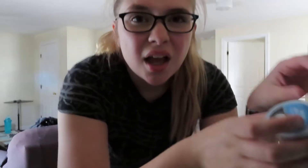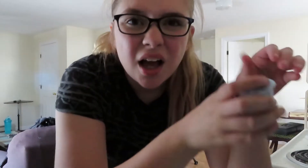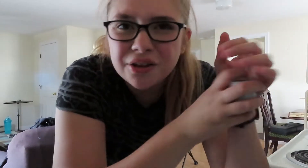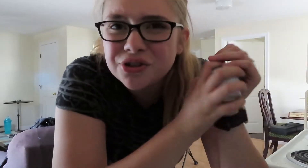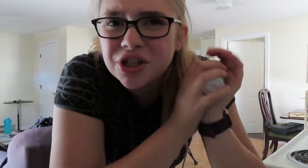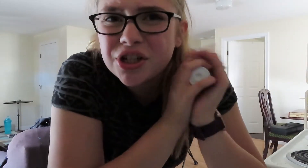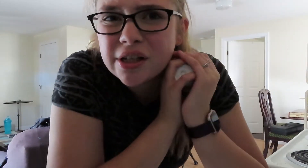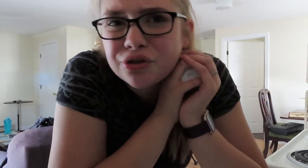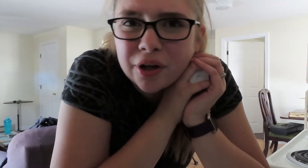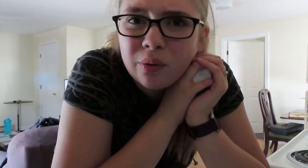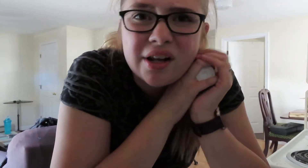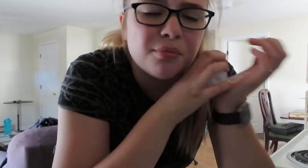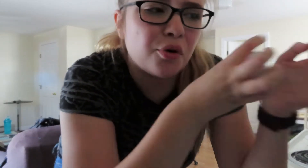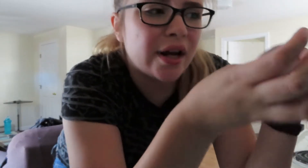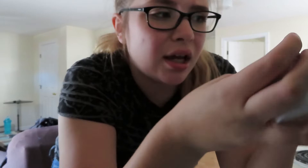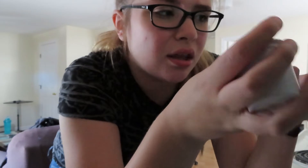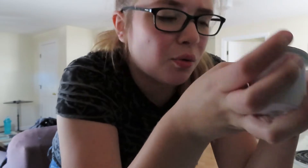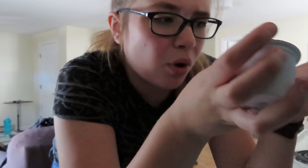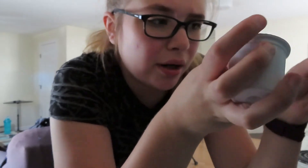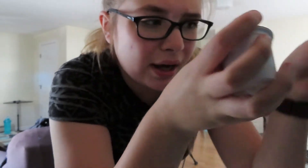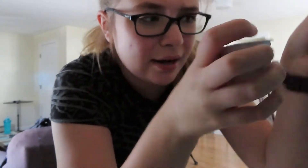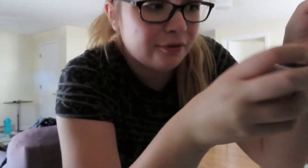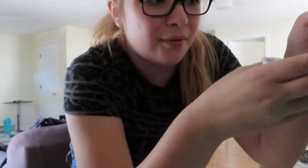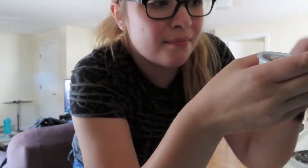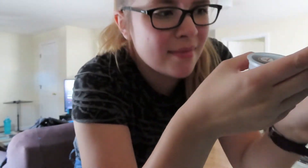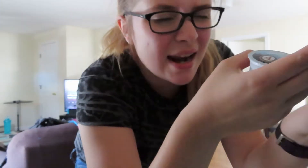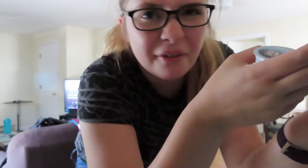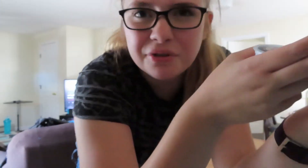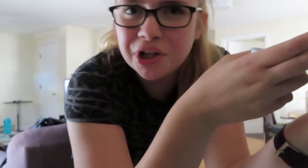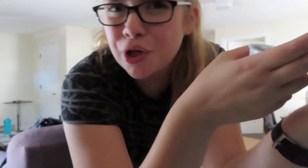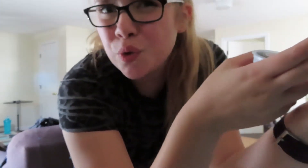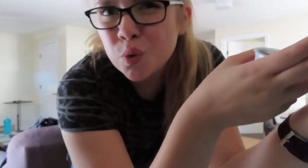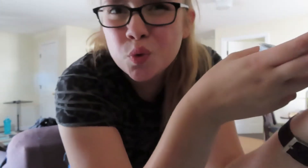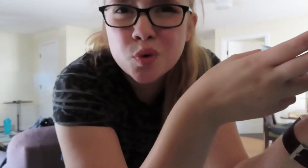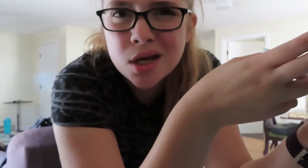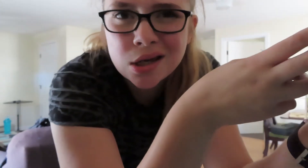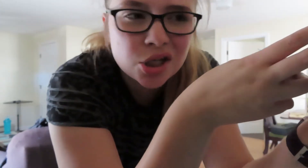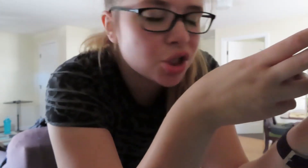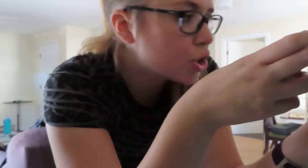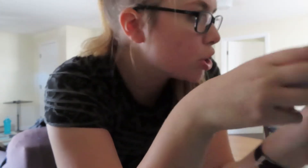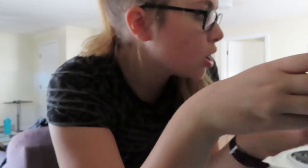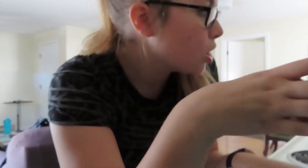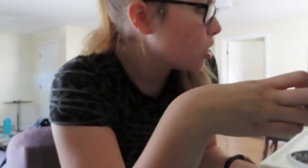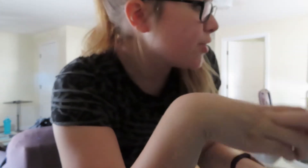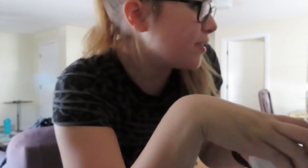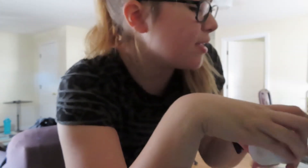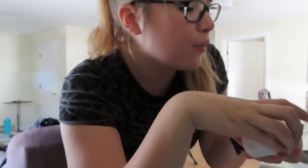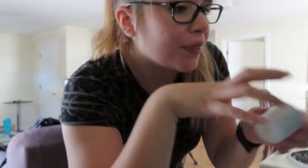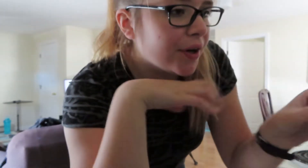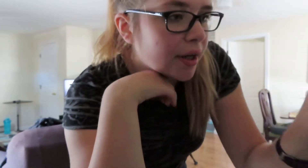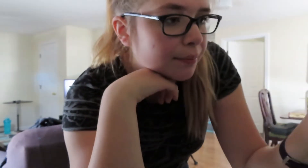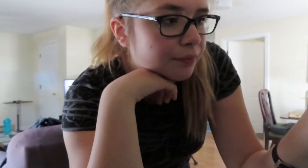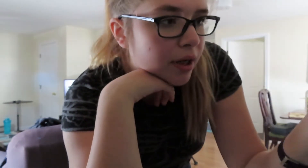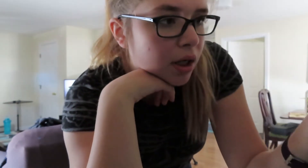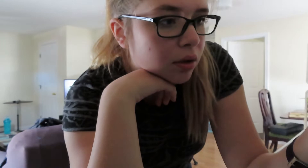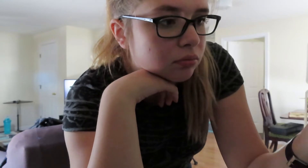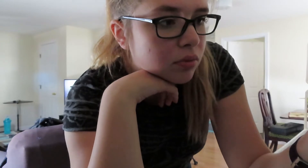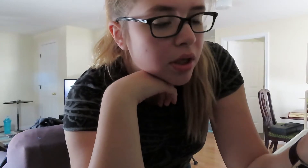i'll usually just like drink one in the morning and then one kind of mid-afternoon ish so it's like 1 30 so